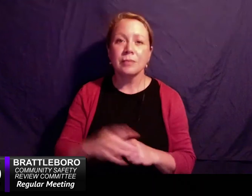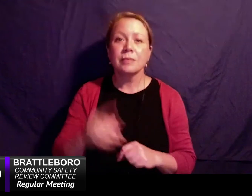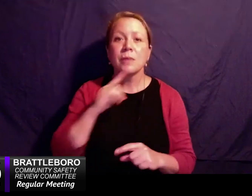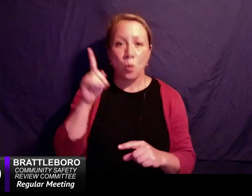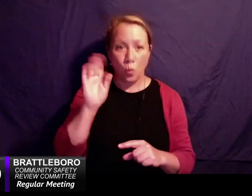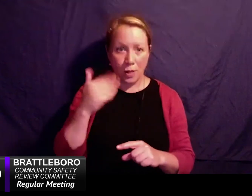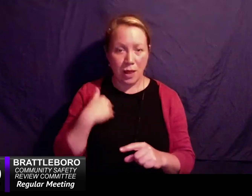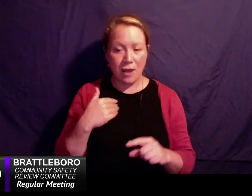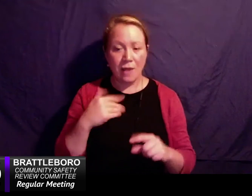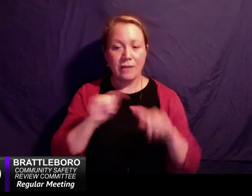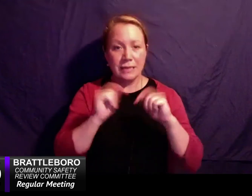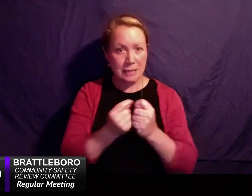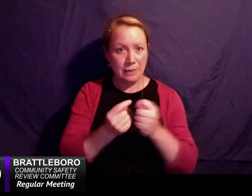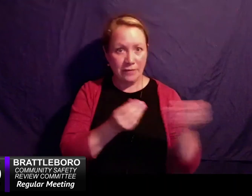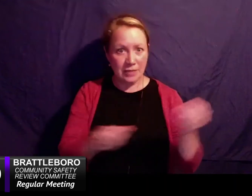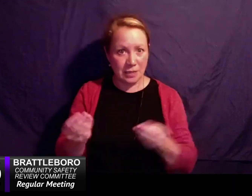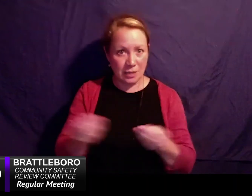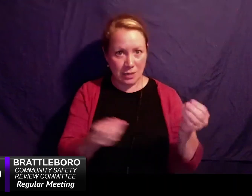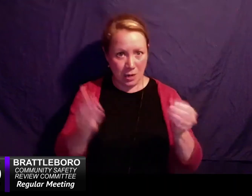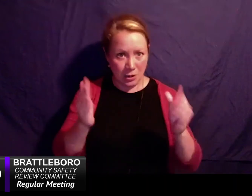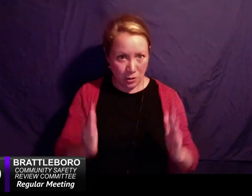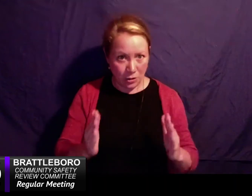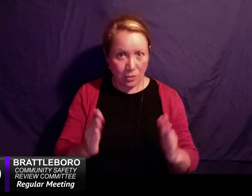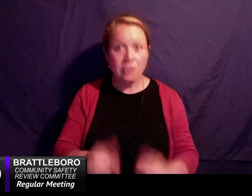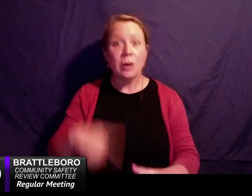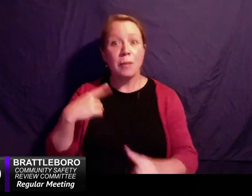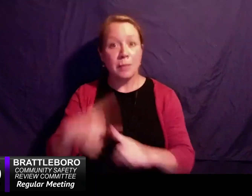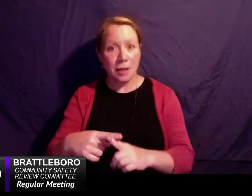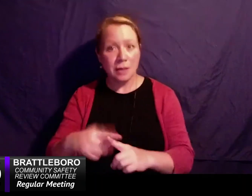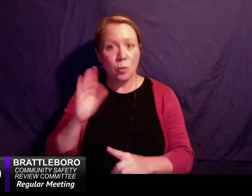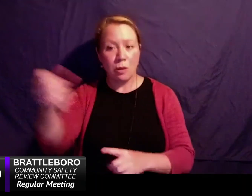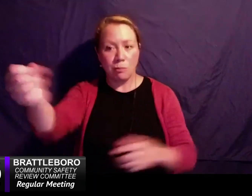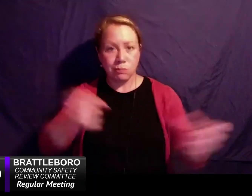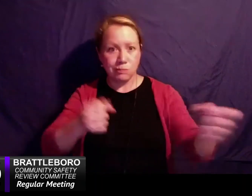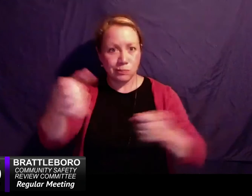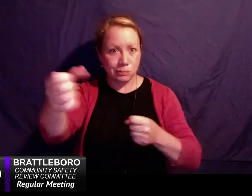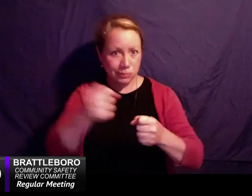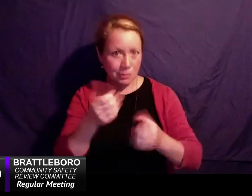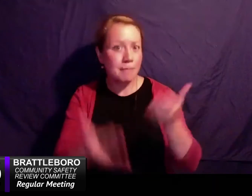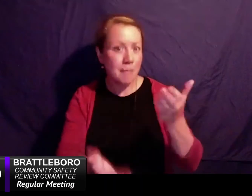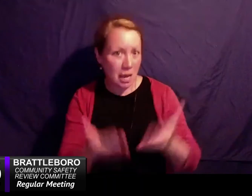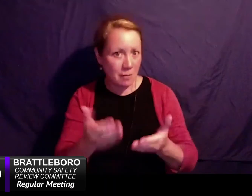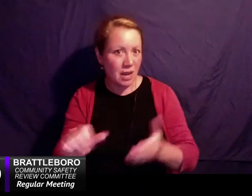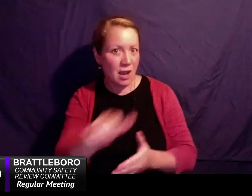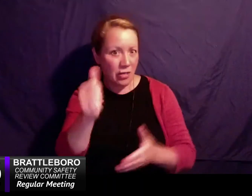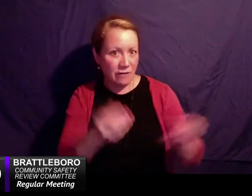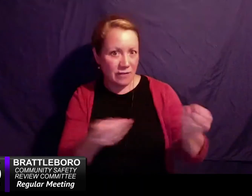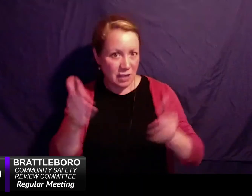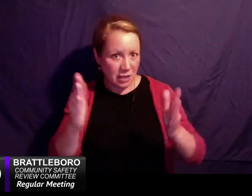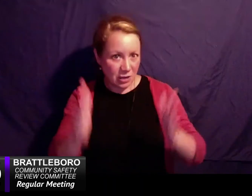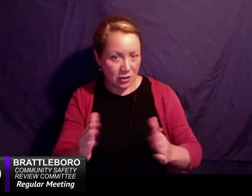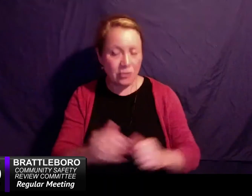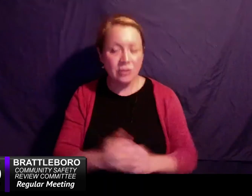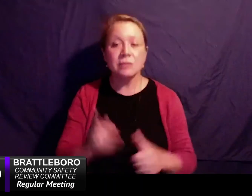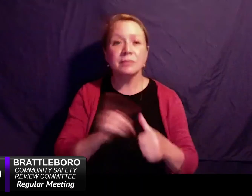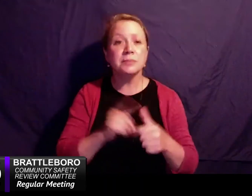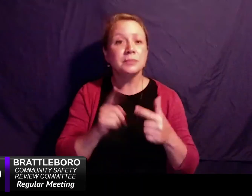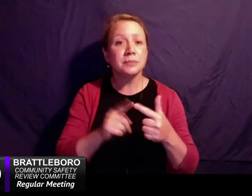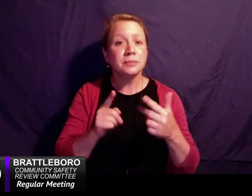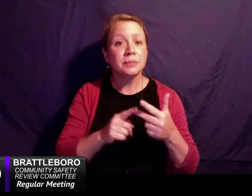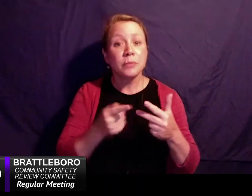facilitation team, but there's going to maybe be some co-facilitators brought in at some point. That there's you all, the